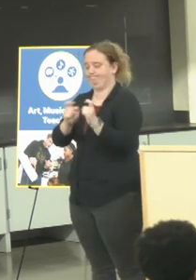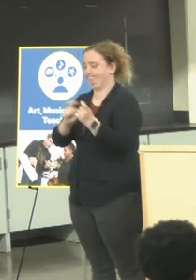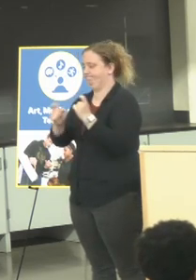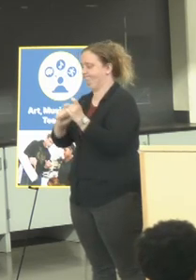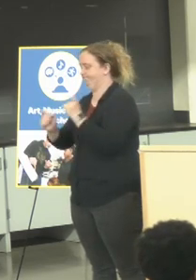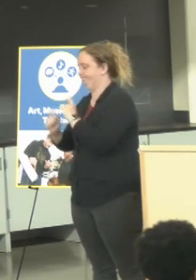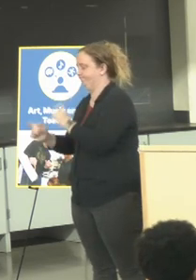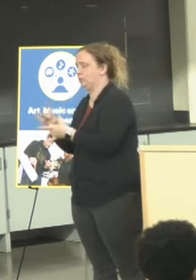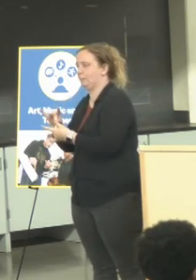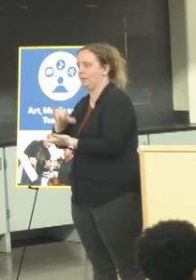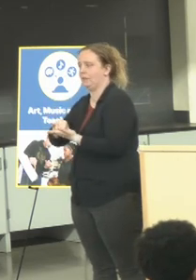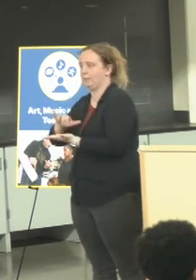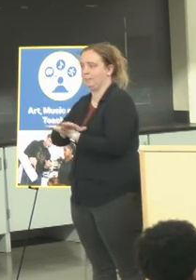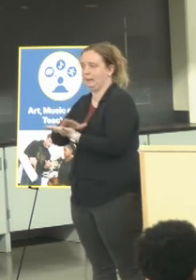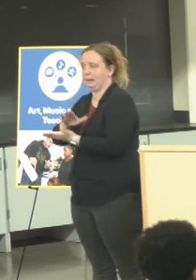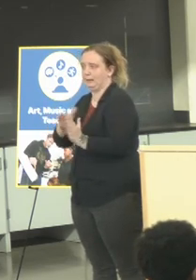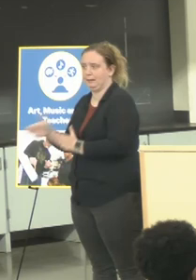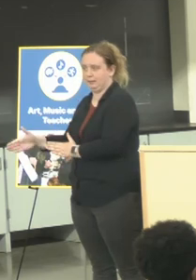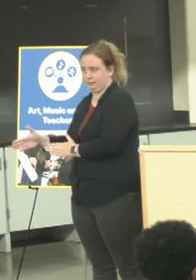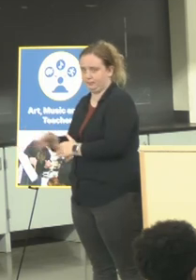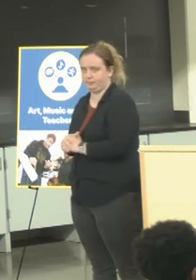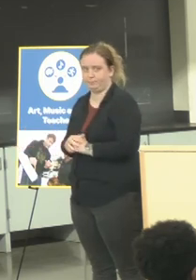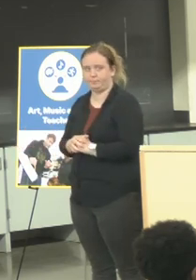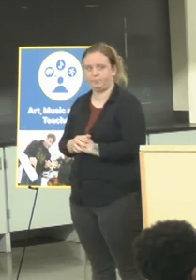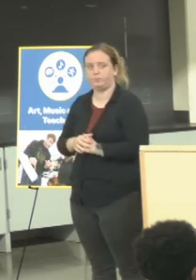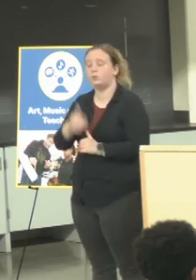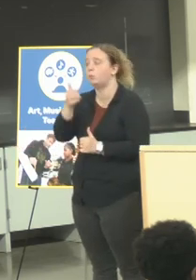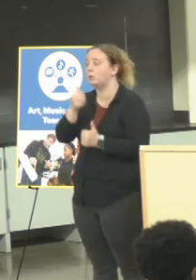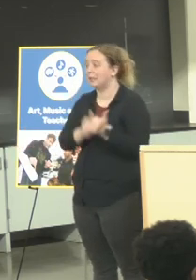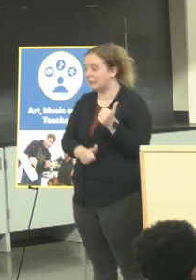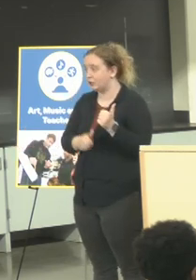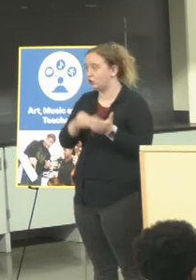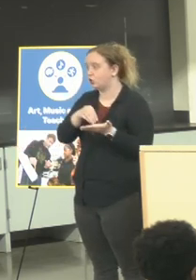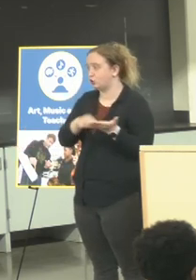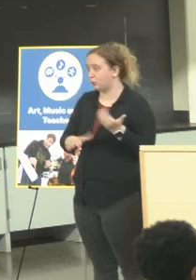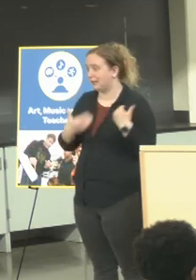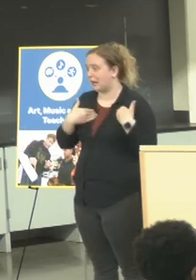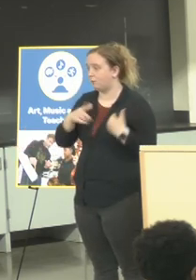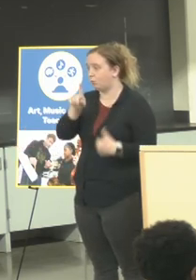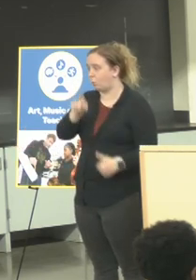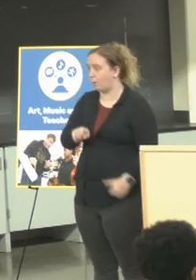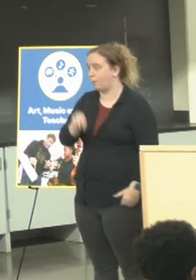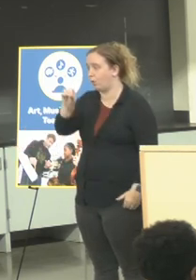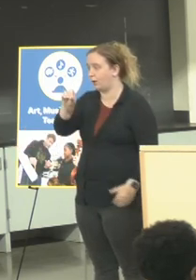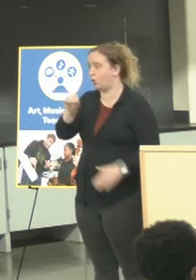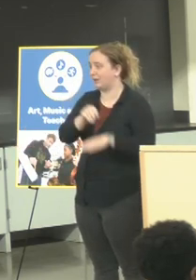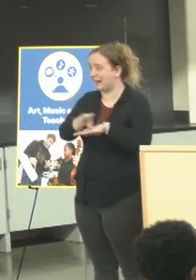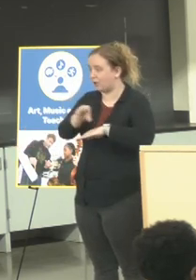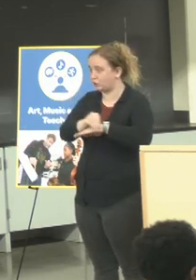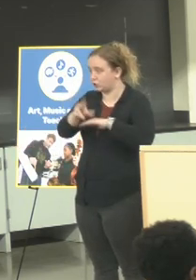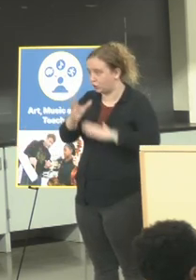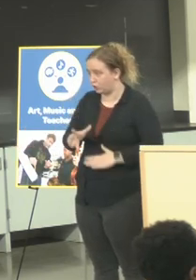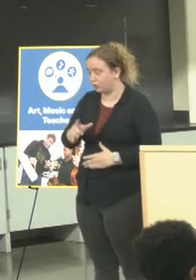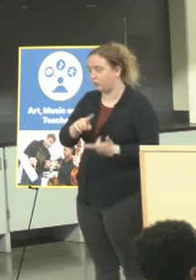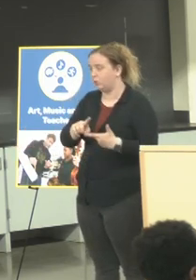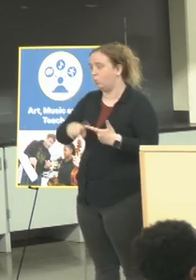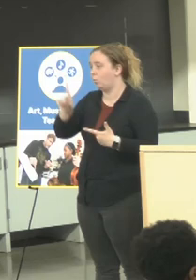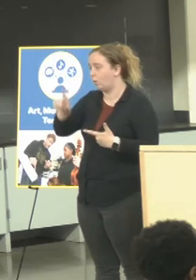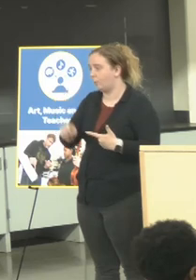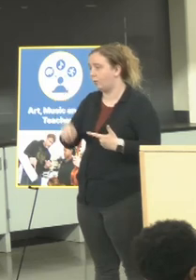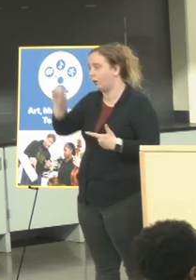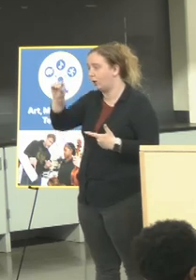Will each student receive a 1.0 counselor, a 1.0 librarian, and nurses?